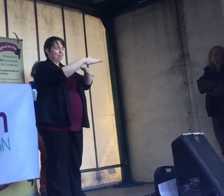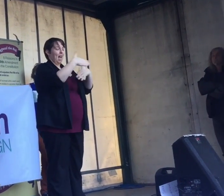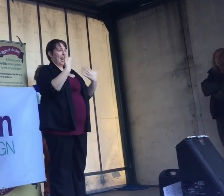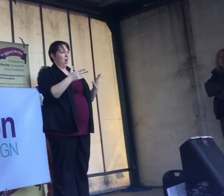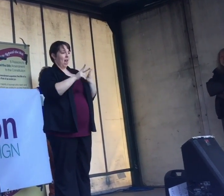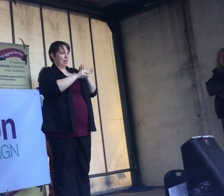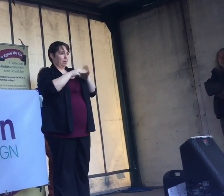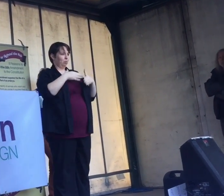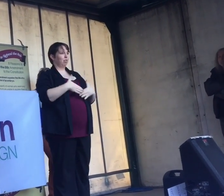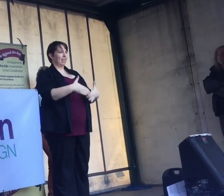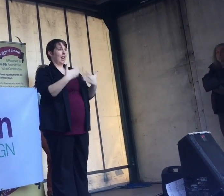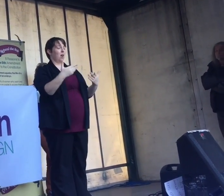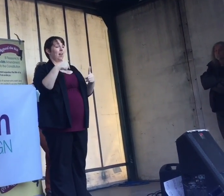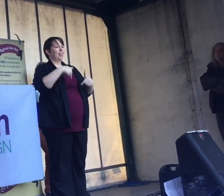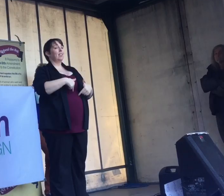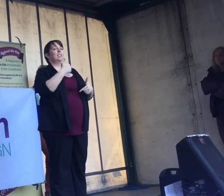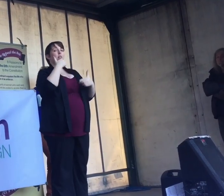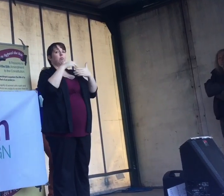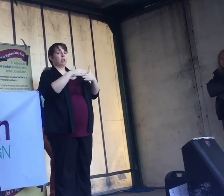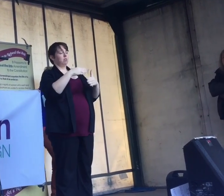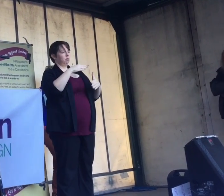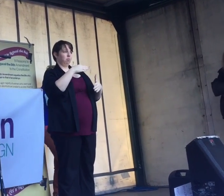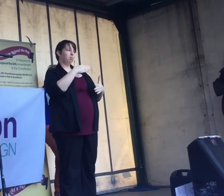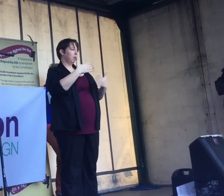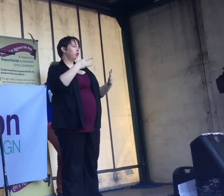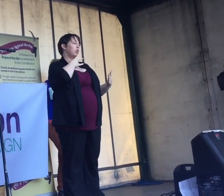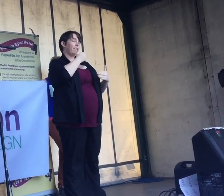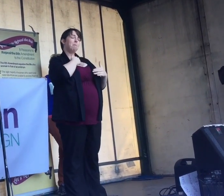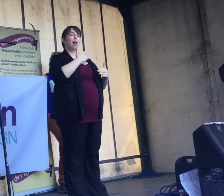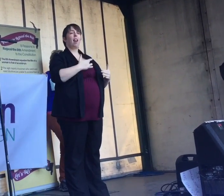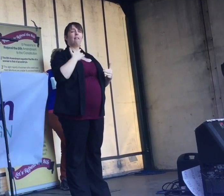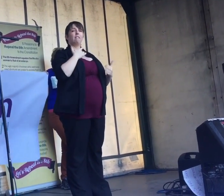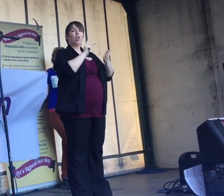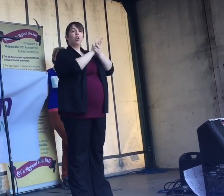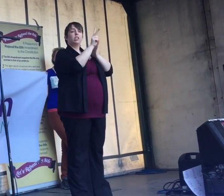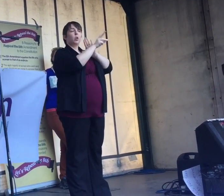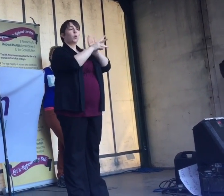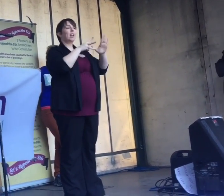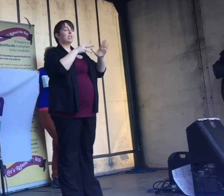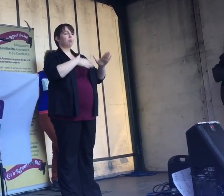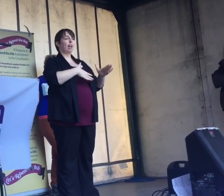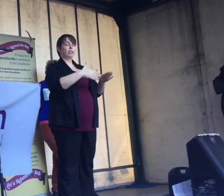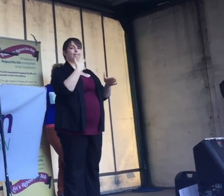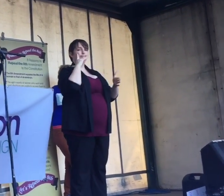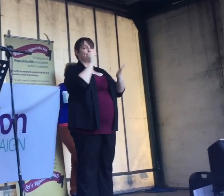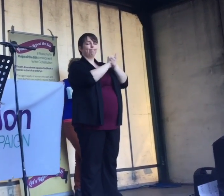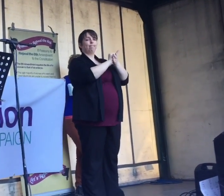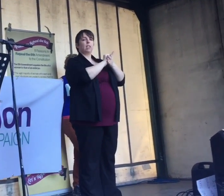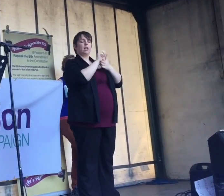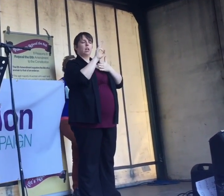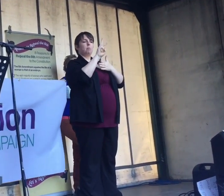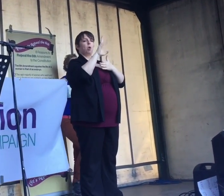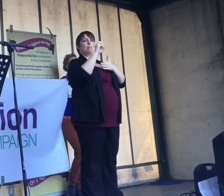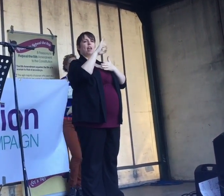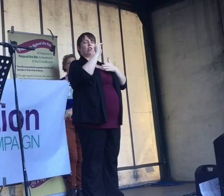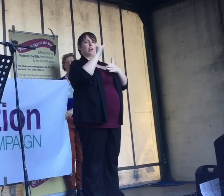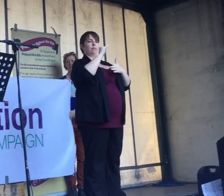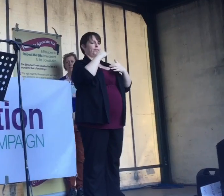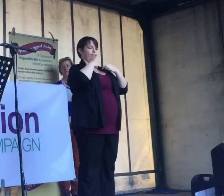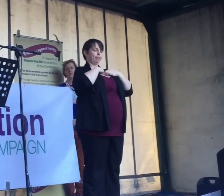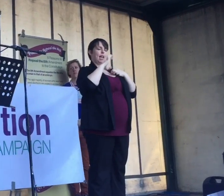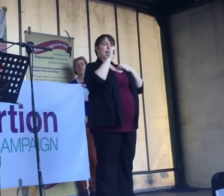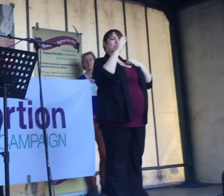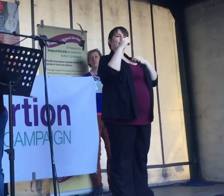8 months pregnant now. This pregnancy is one that risked my life. At 13 weeks gestation, I was diagnosed with pulmonary embolisms and nearly